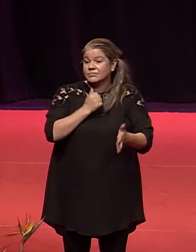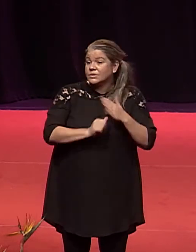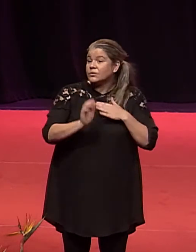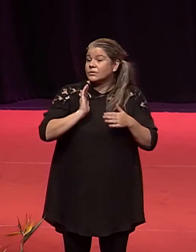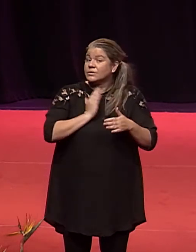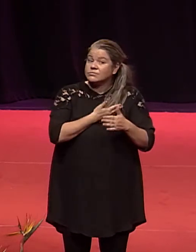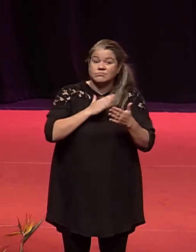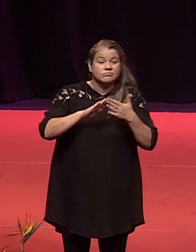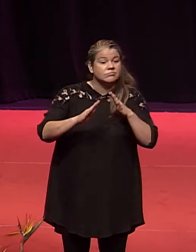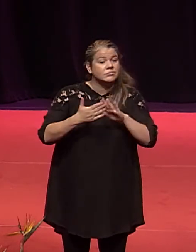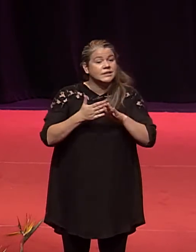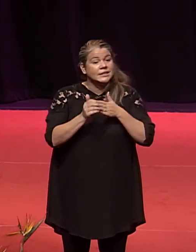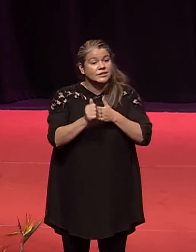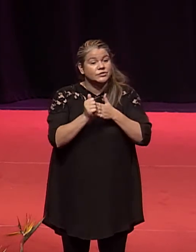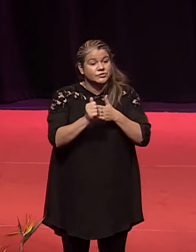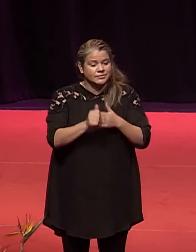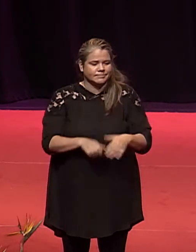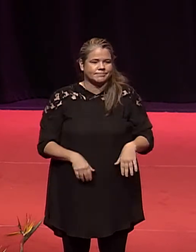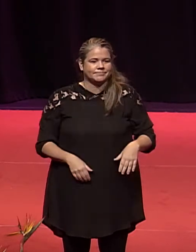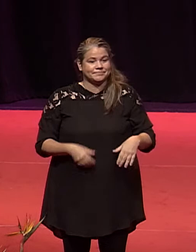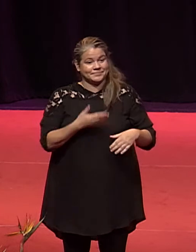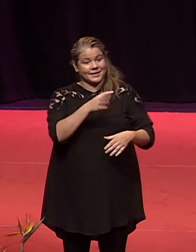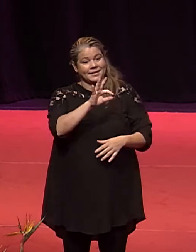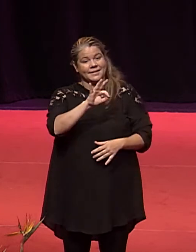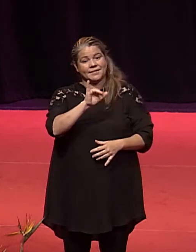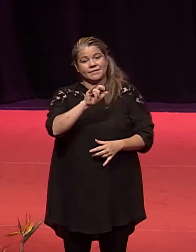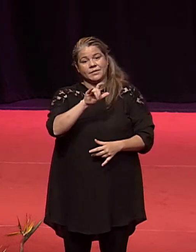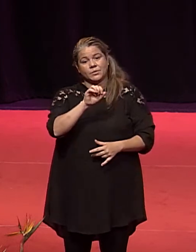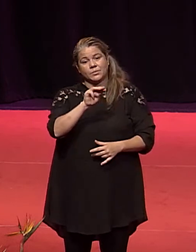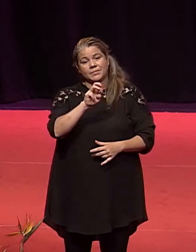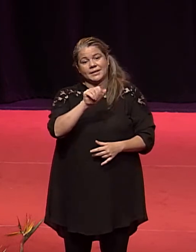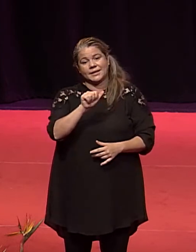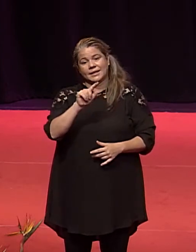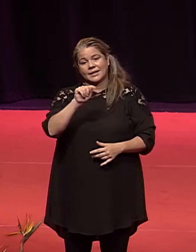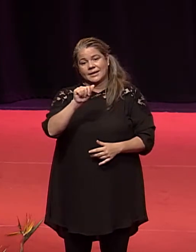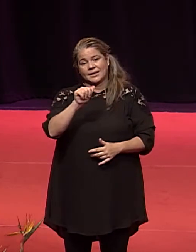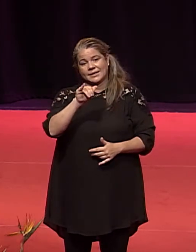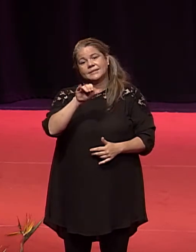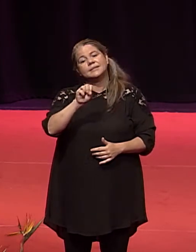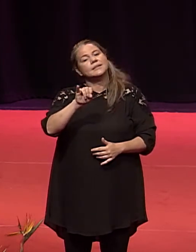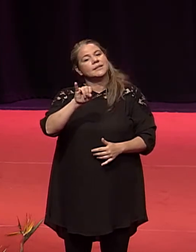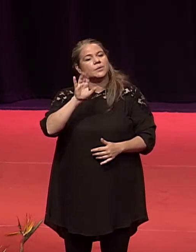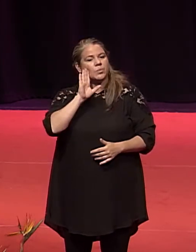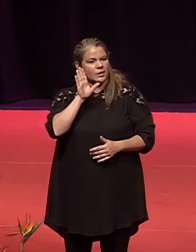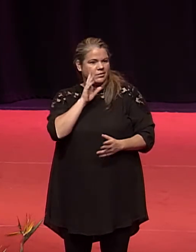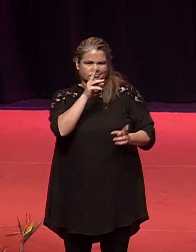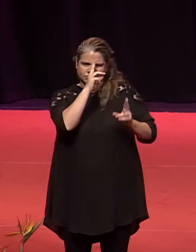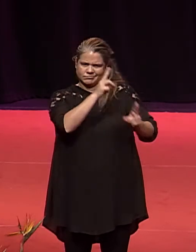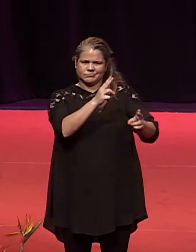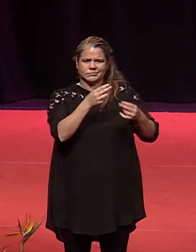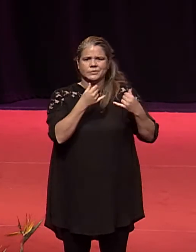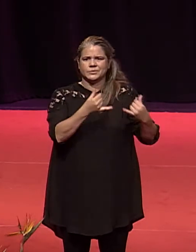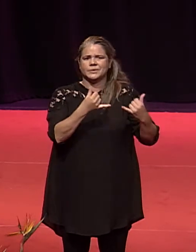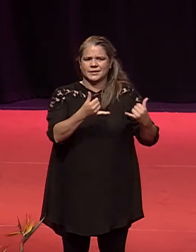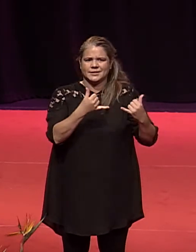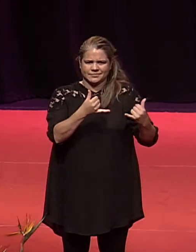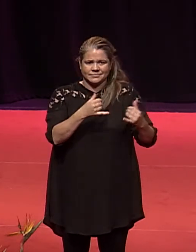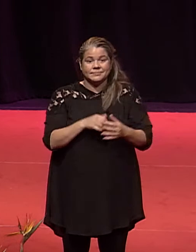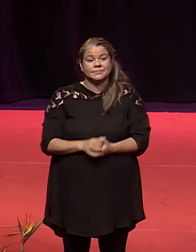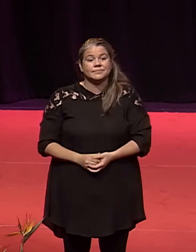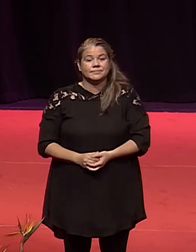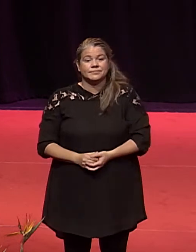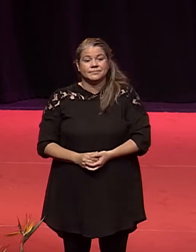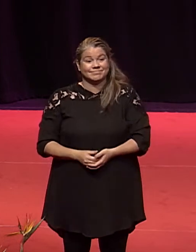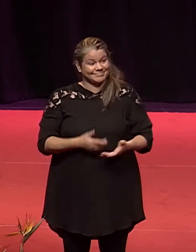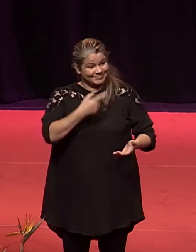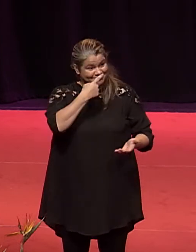leadership. I am pleased to introduce the Honorable Philomena Tassi to be recognized at today's convocation as a Distinguished Fellow recipient. Minister